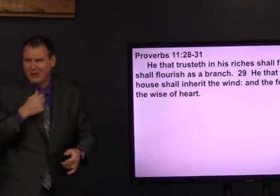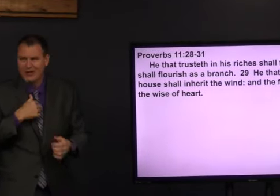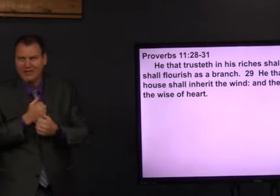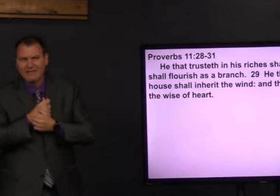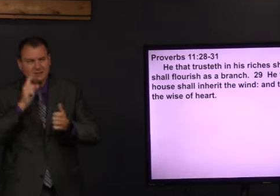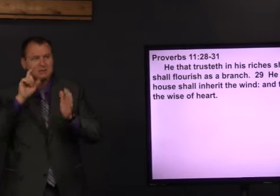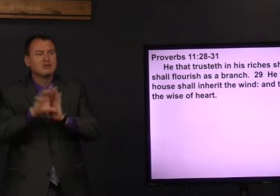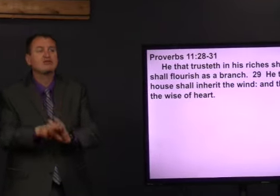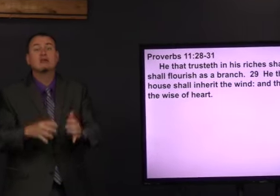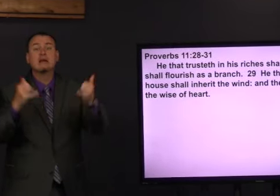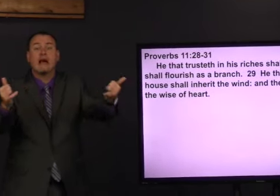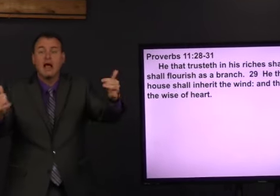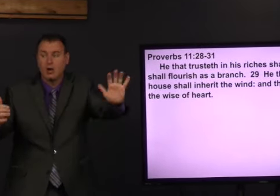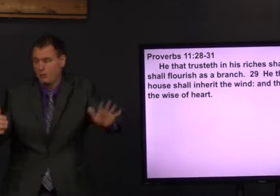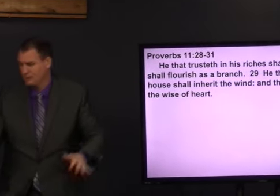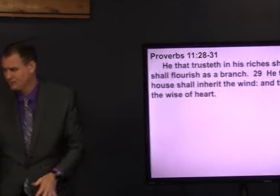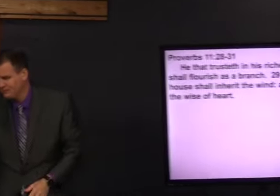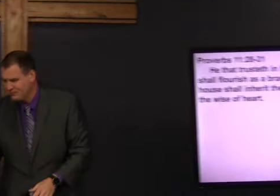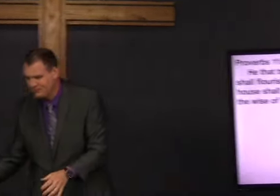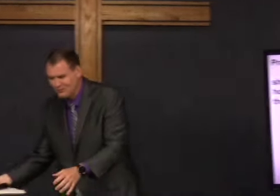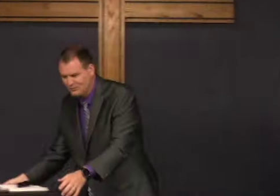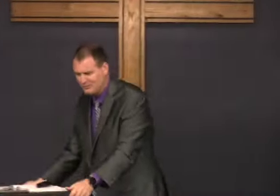Now, this is kind of cool. I love this picture. Now,